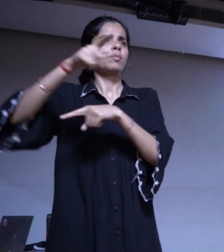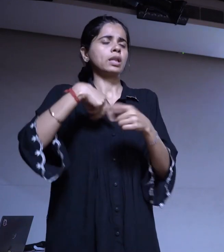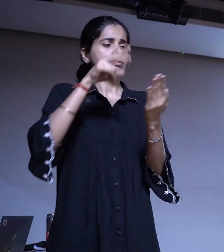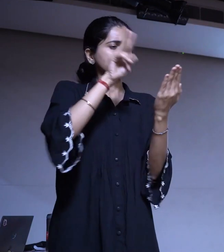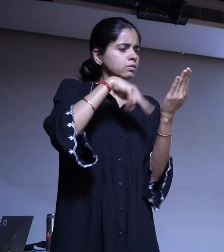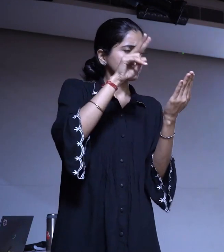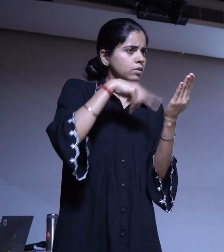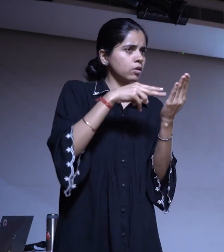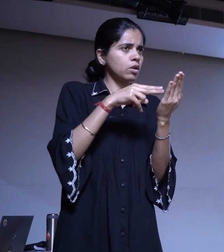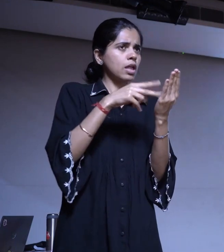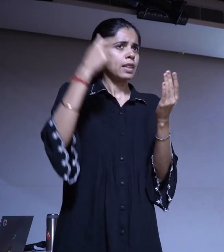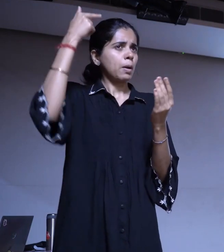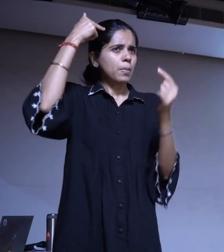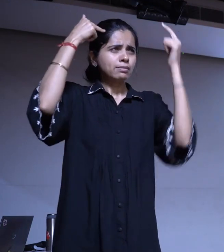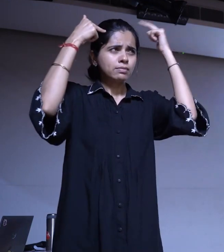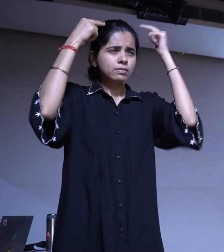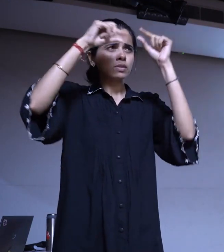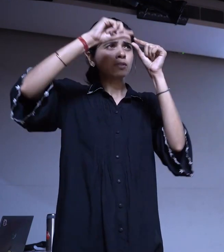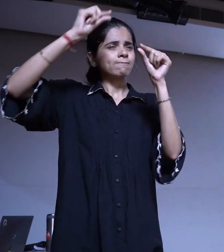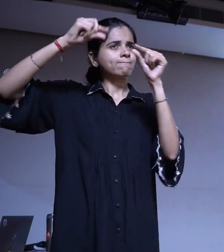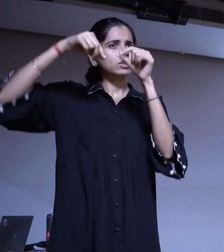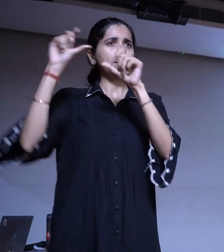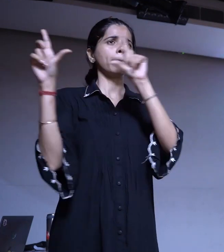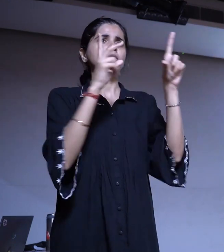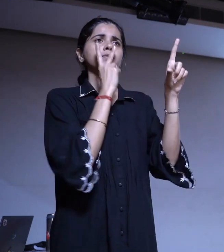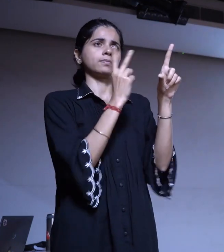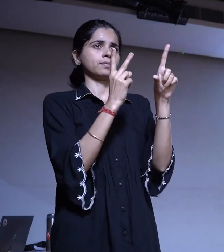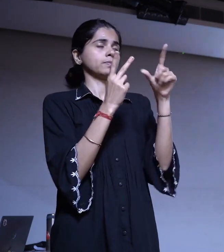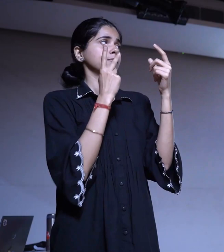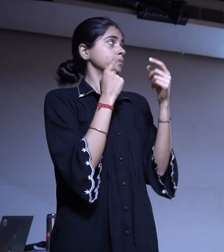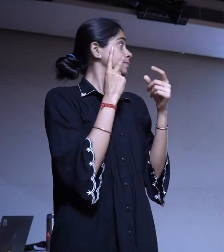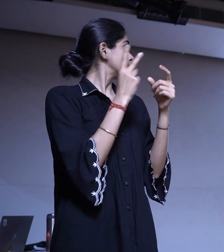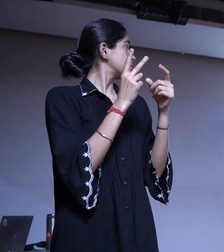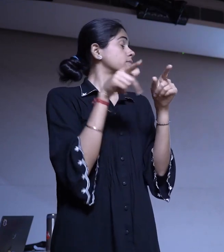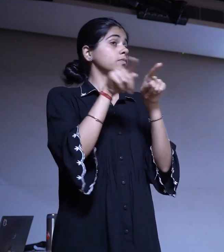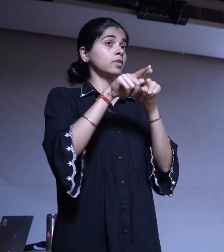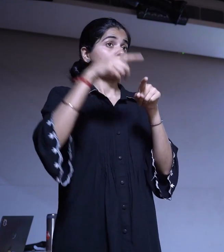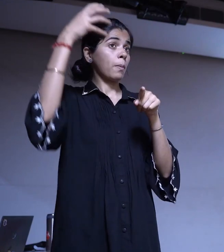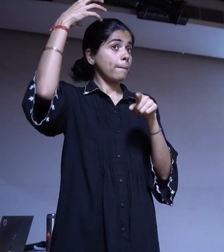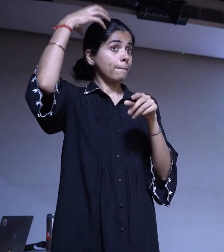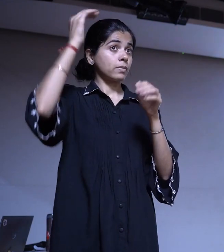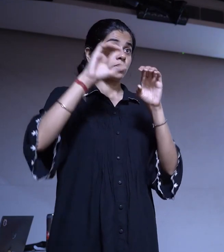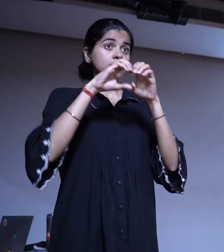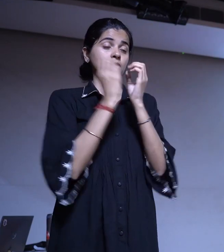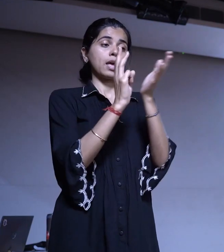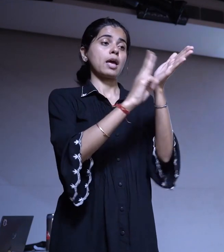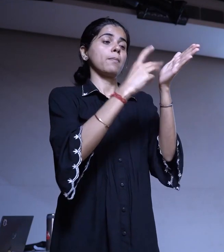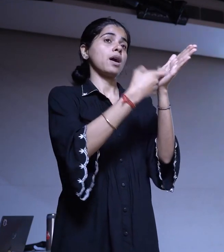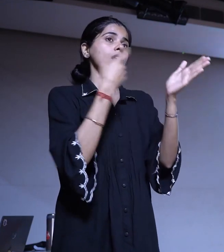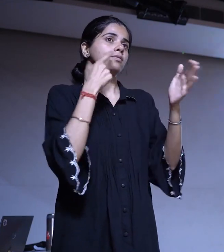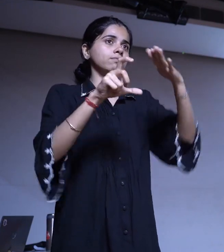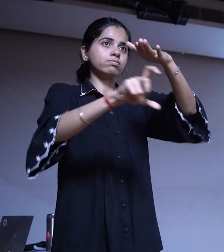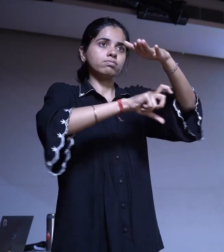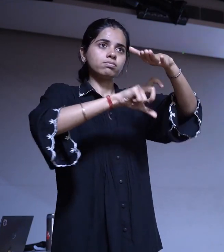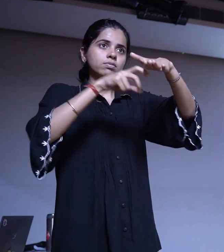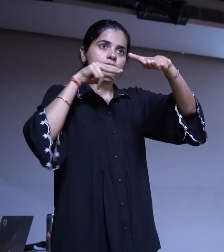to study what the circuits in the brain look like which is what you see on the right so a child is put in a function in an MRI scanner